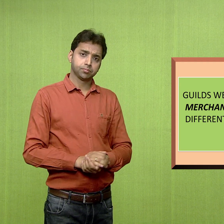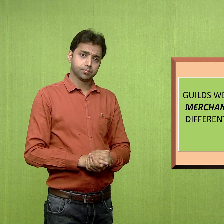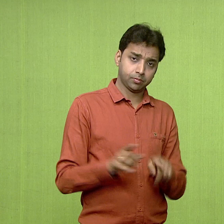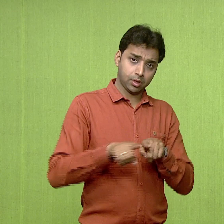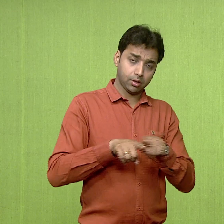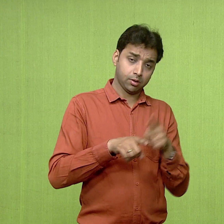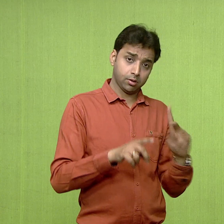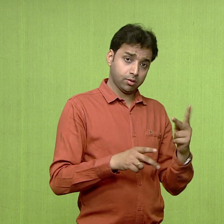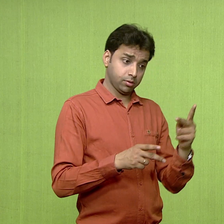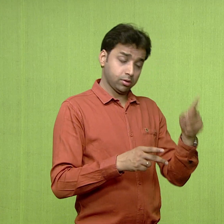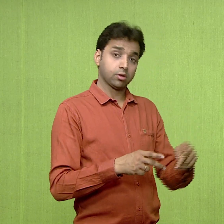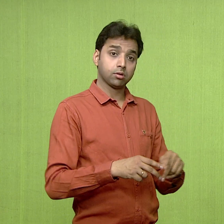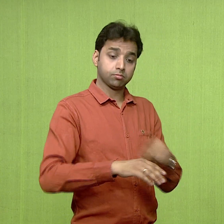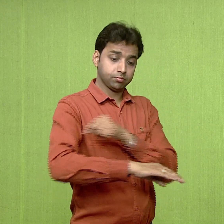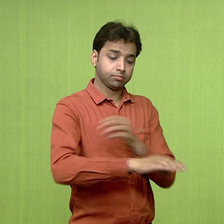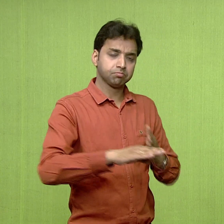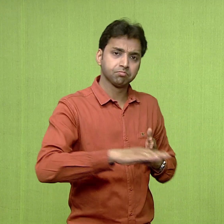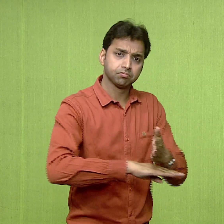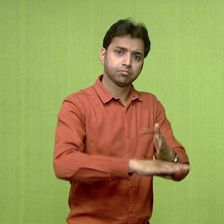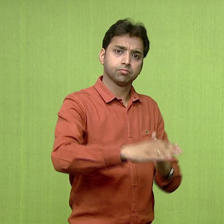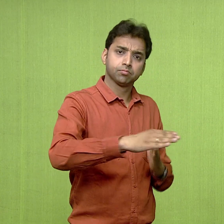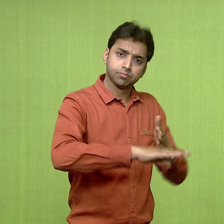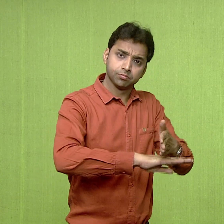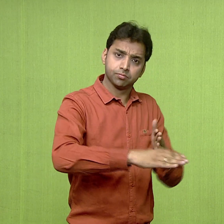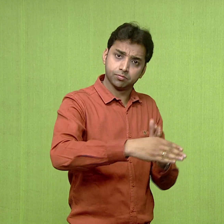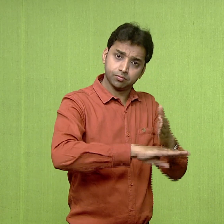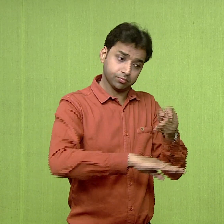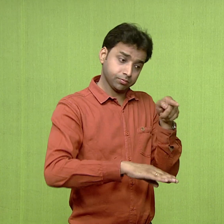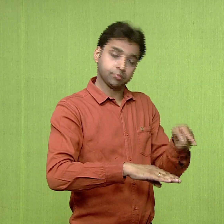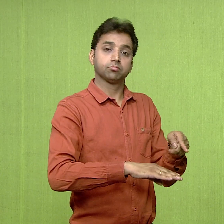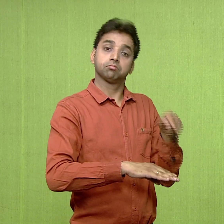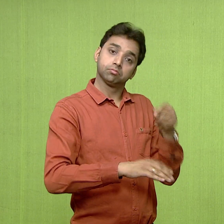For example, there were carpenters guilds,